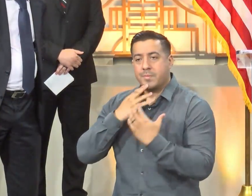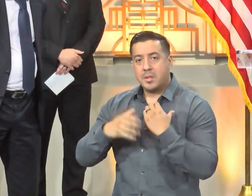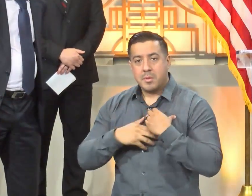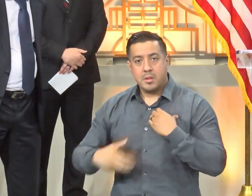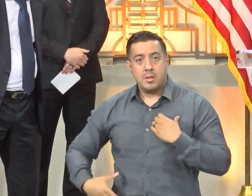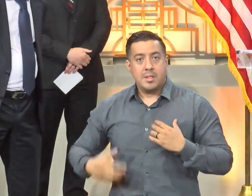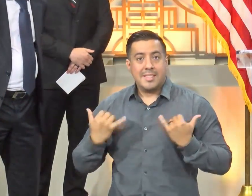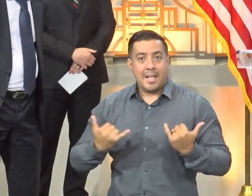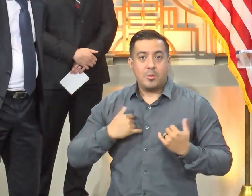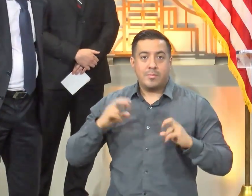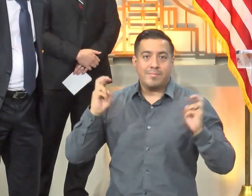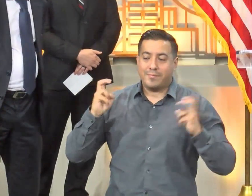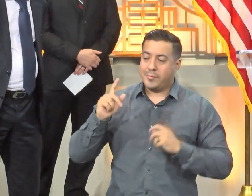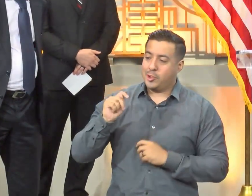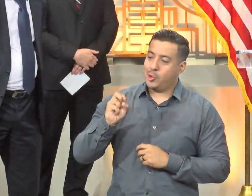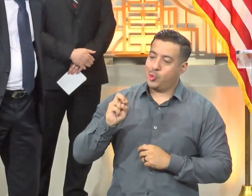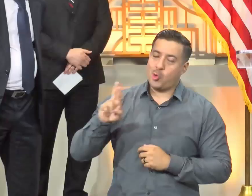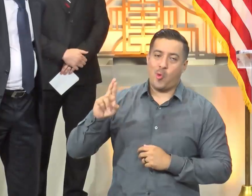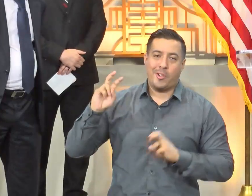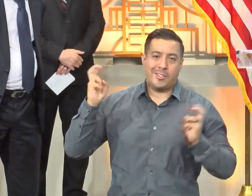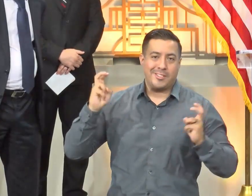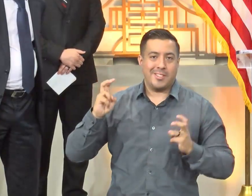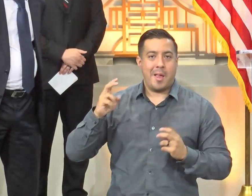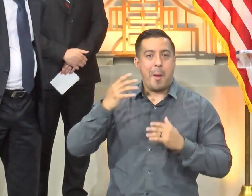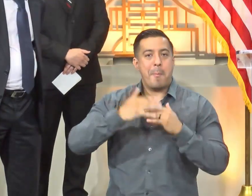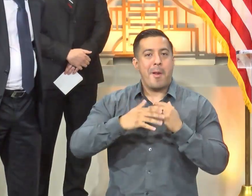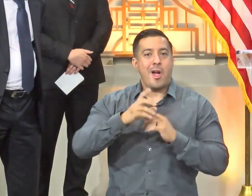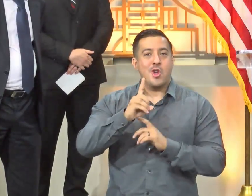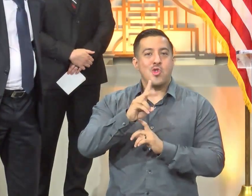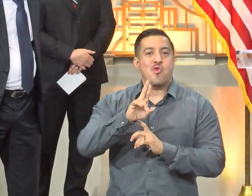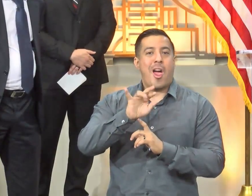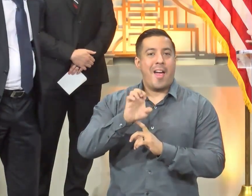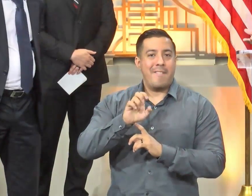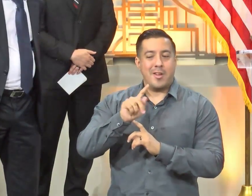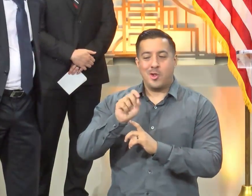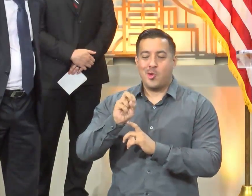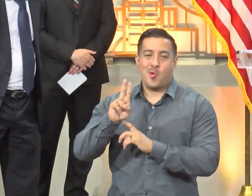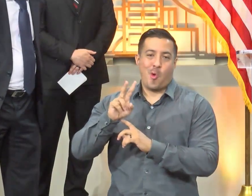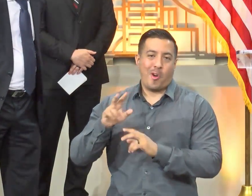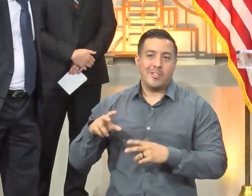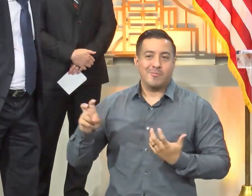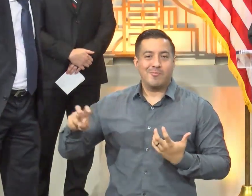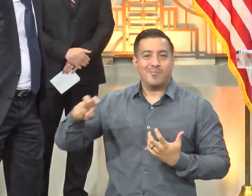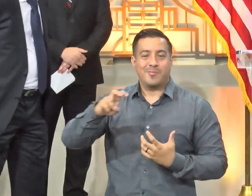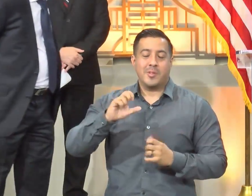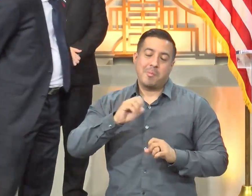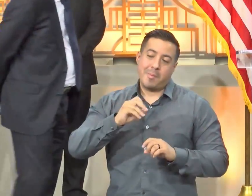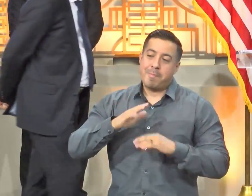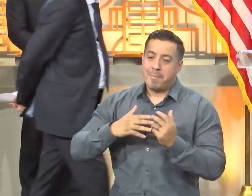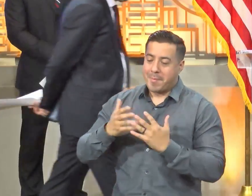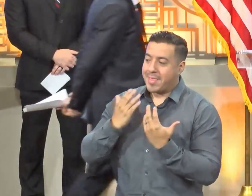tour. It's what we call it, a blood drive tour, which is very important. So thank you so much. I appreciate it.